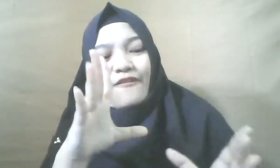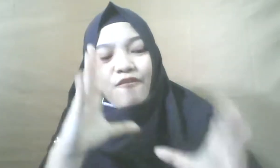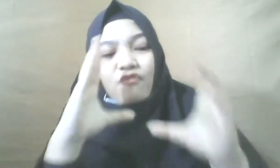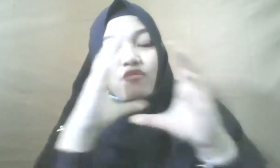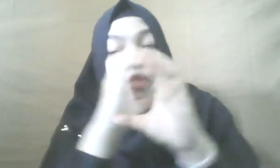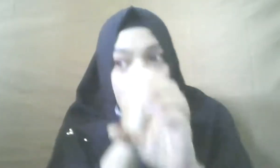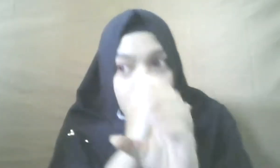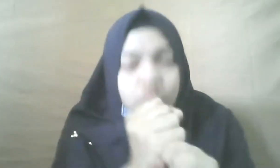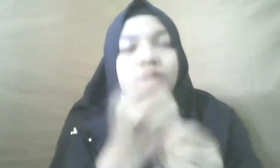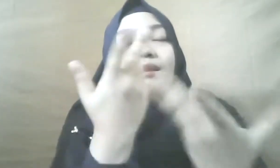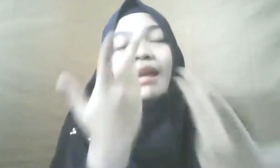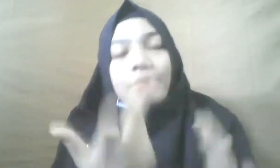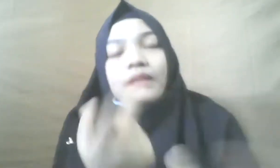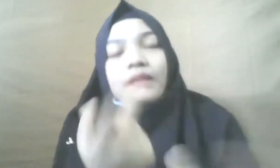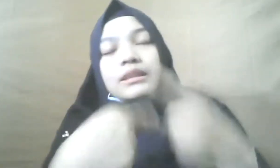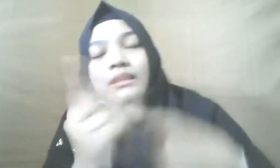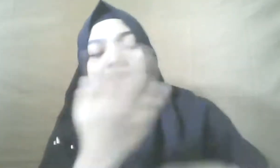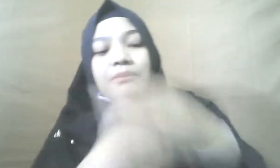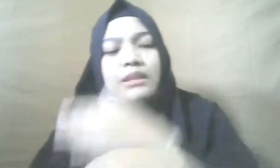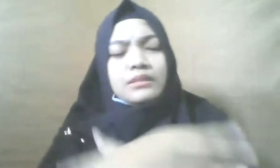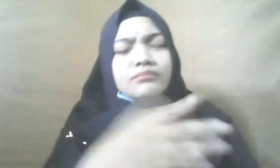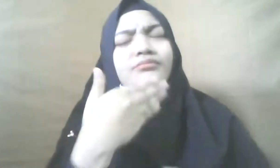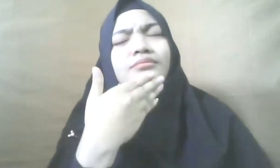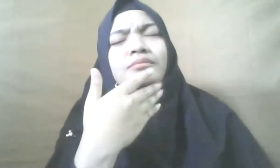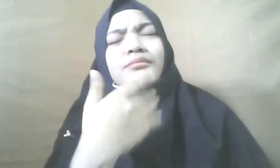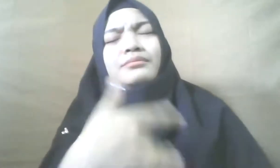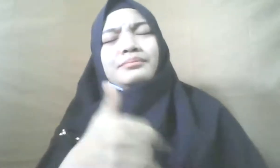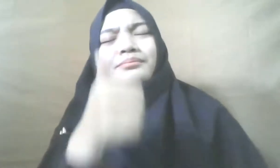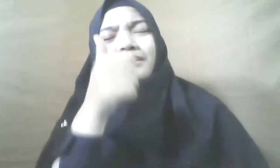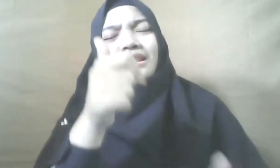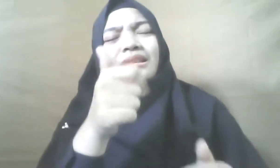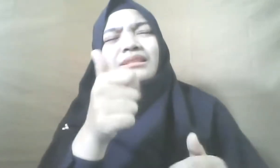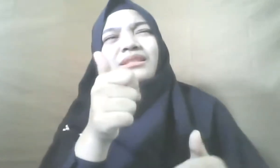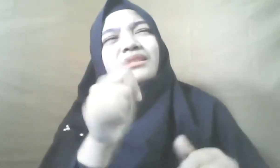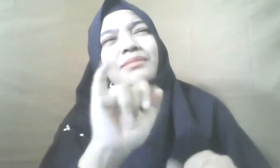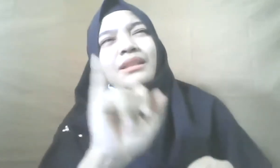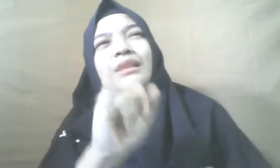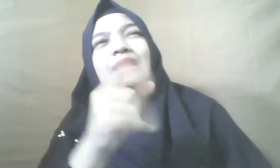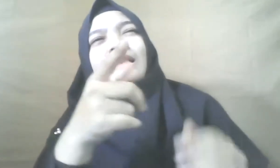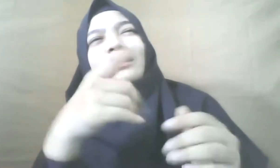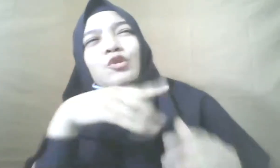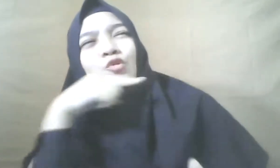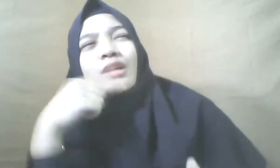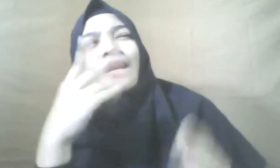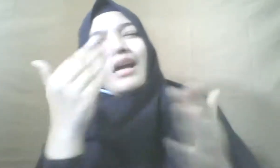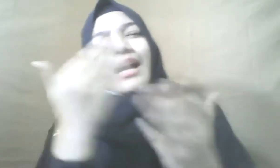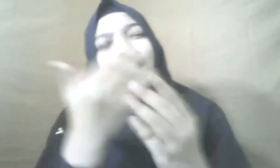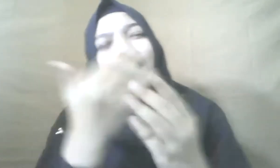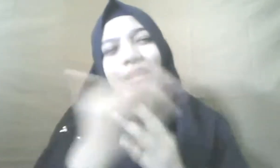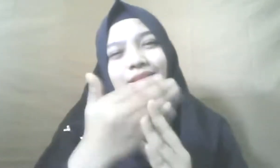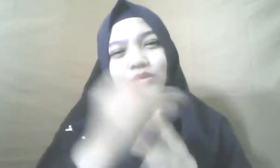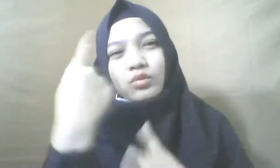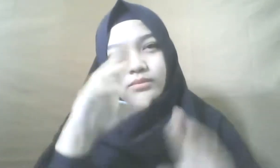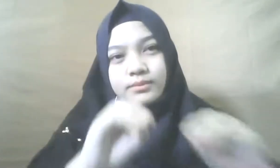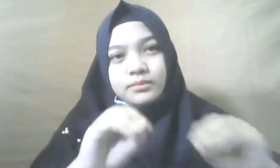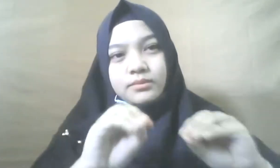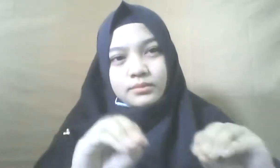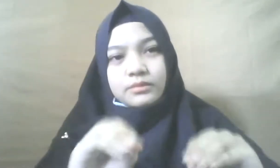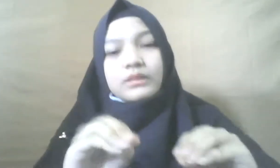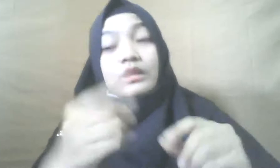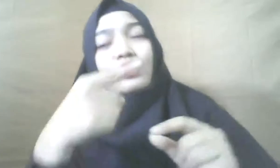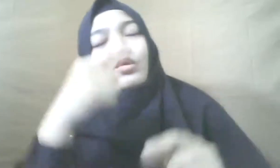people with disability live in poverty is because they're lacking access to education, and therefore they're lacking the access to